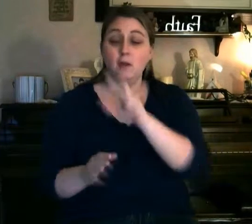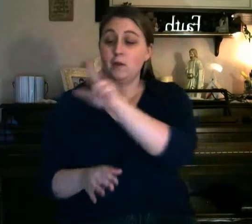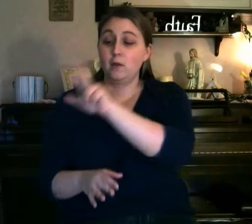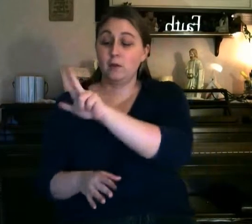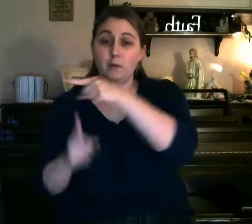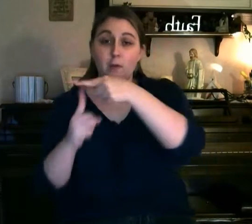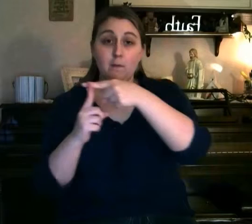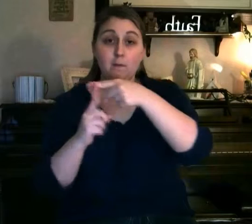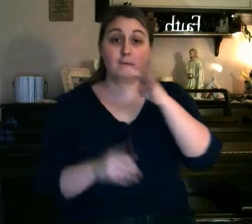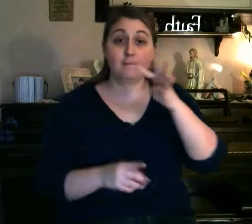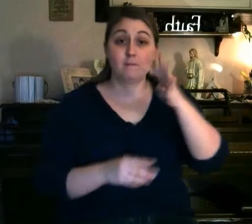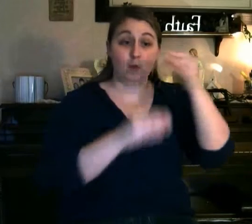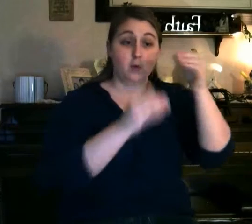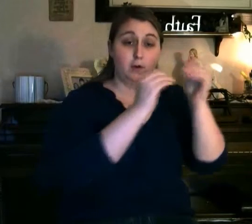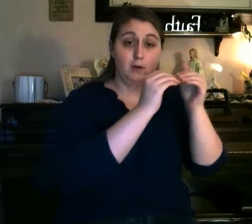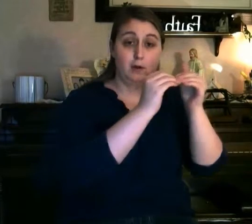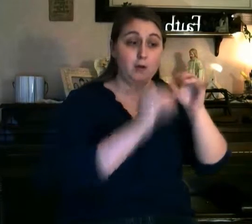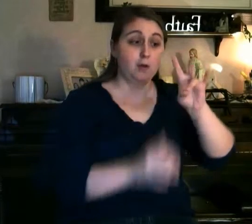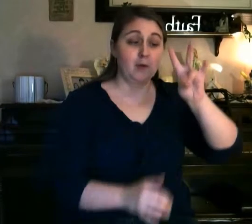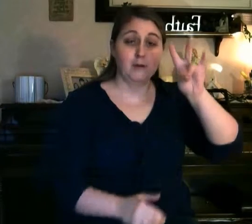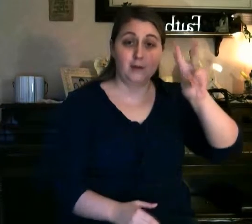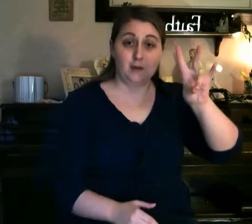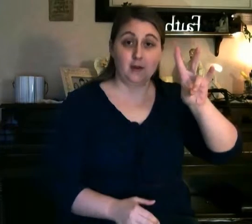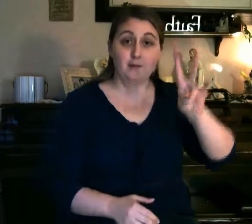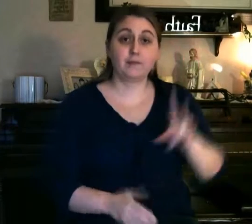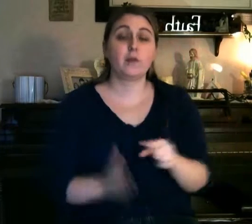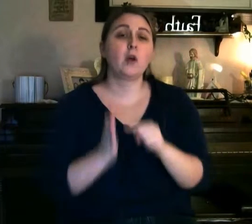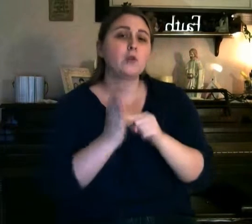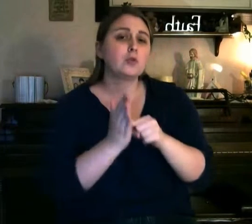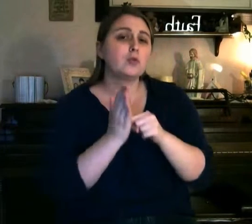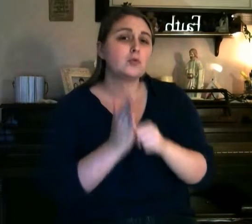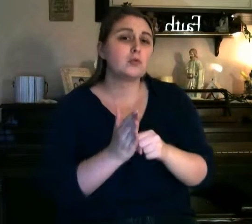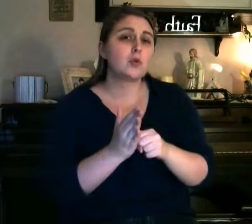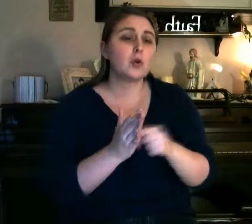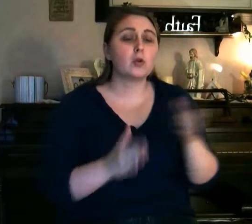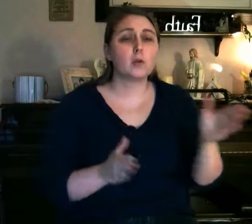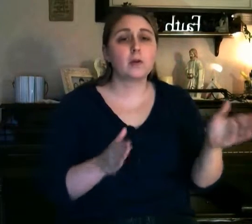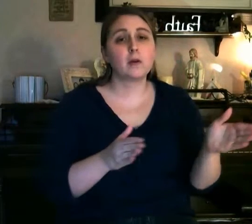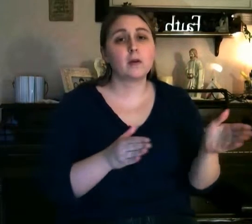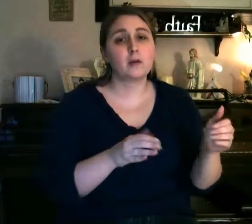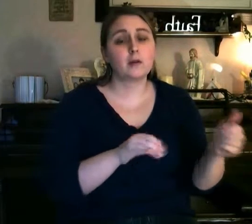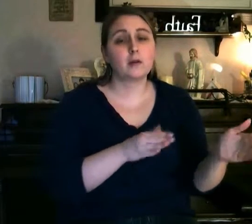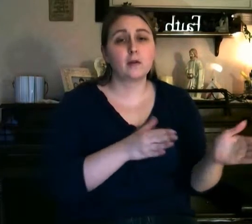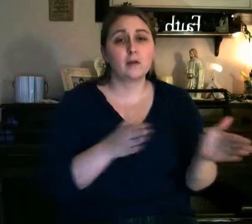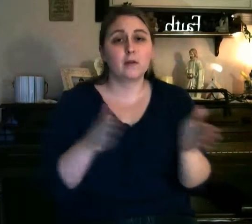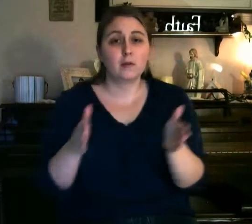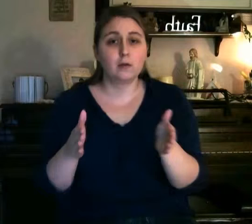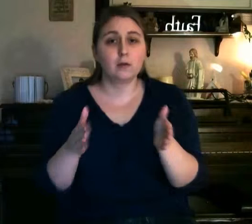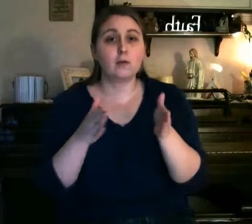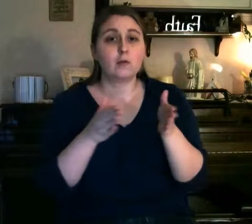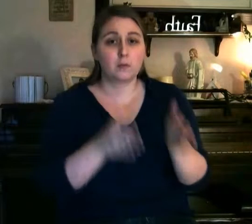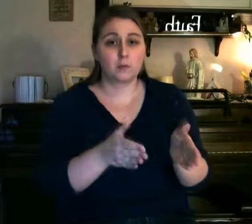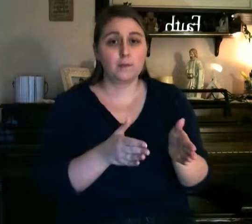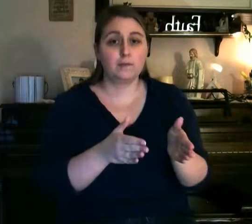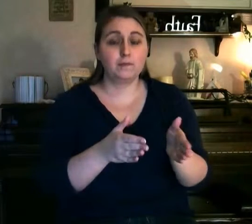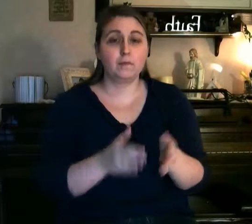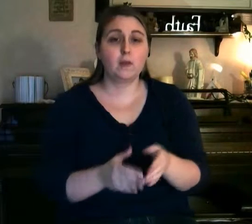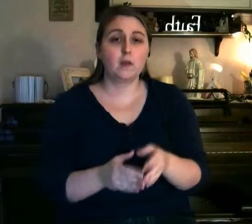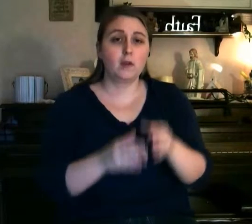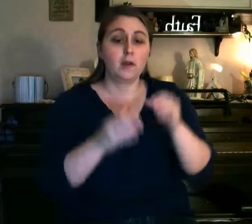7. And now I'm going to introduce you to another way of thinking about this. It's called the number line. And actually, I think this is how I do it in my head when